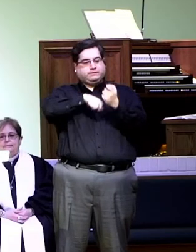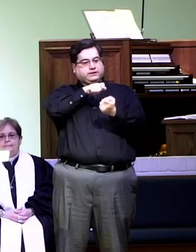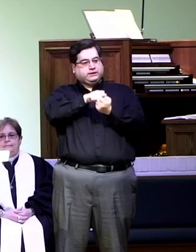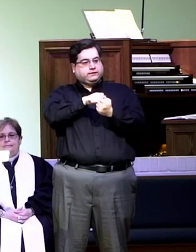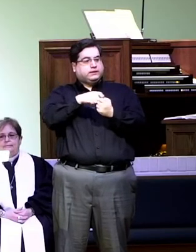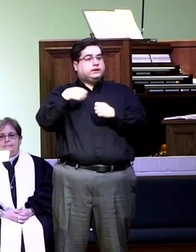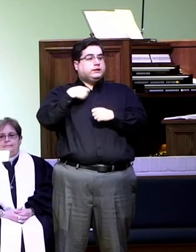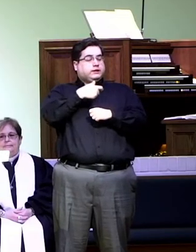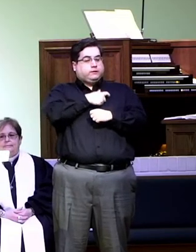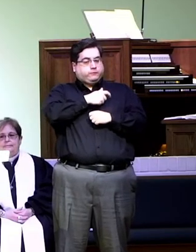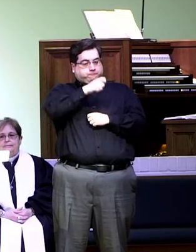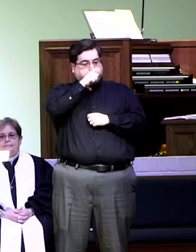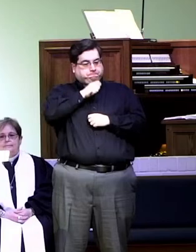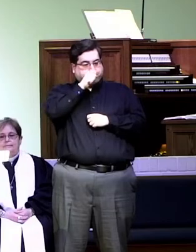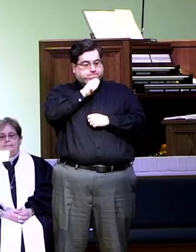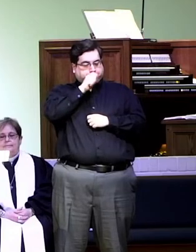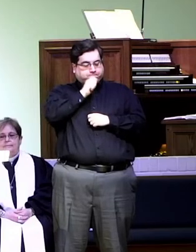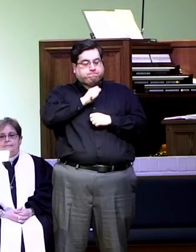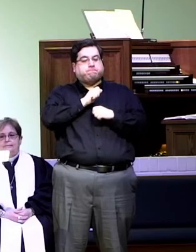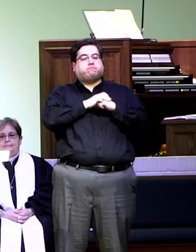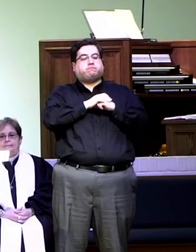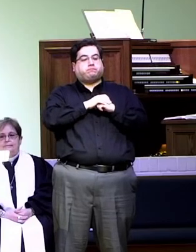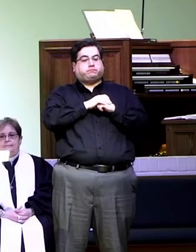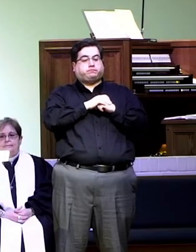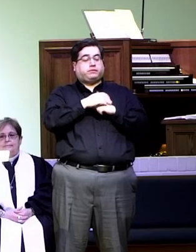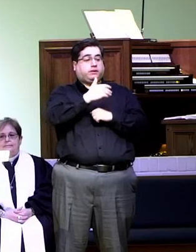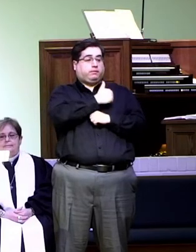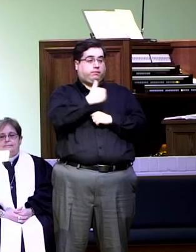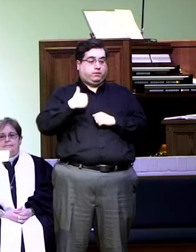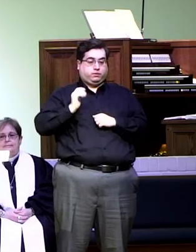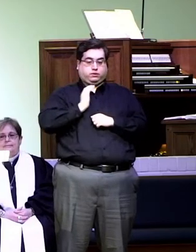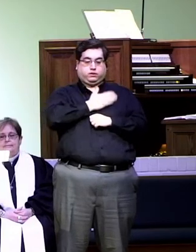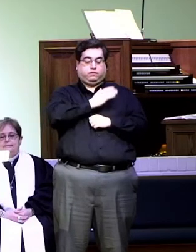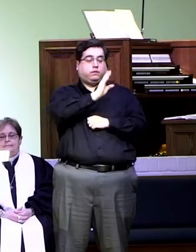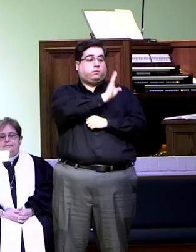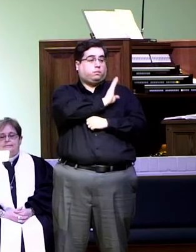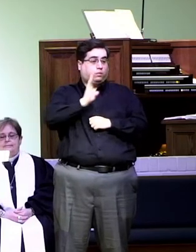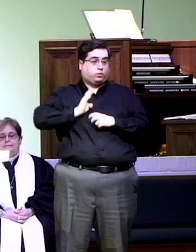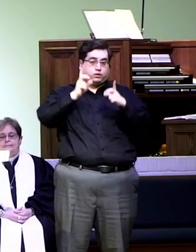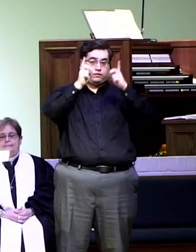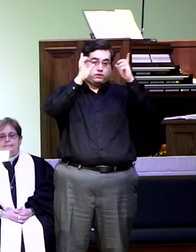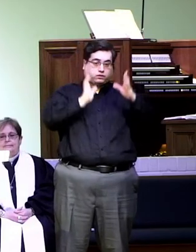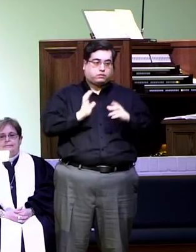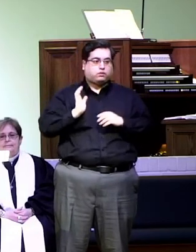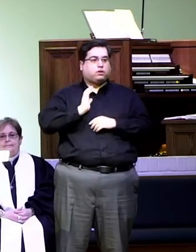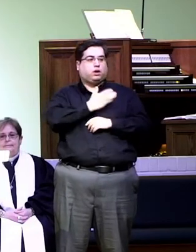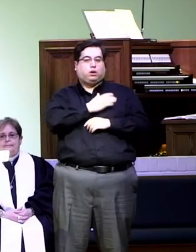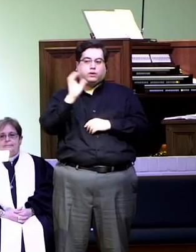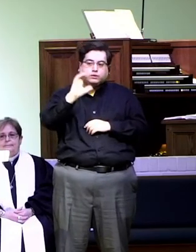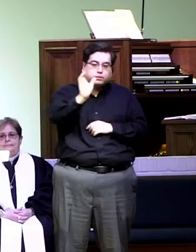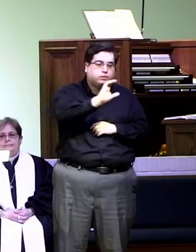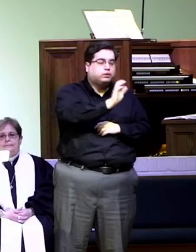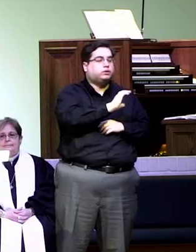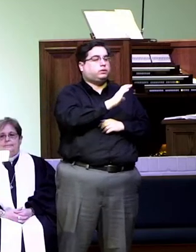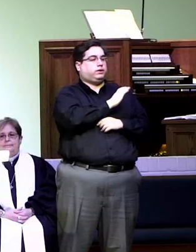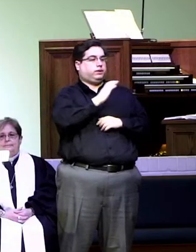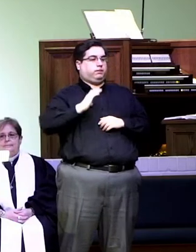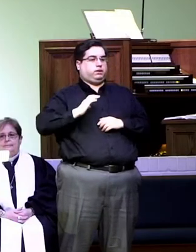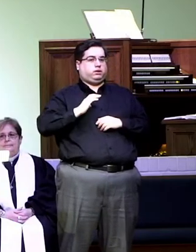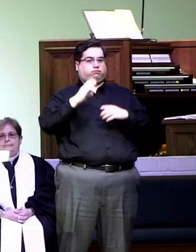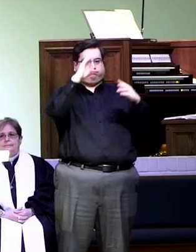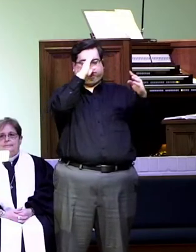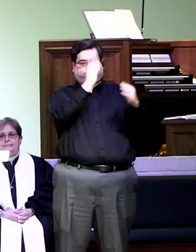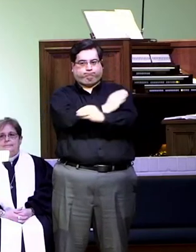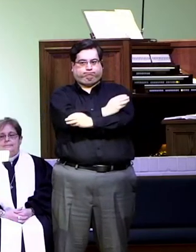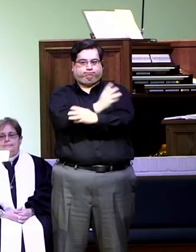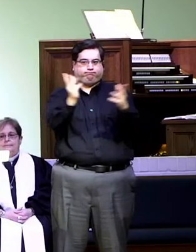we are dealing with as a church. Members of our board of directors and our exploratory committee shared information